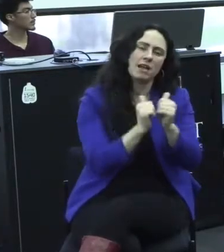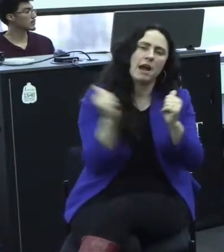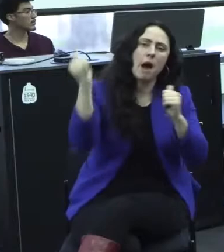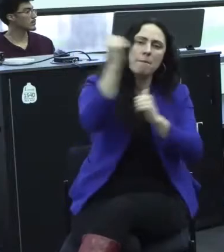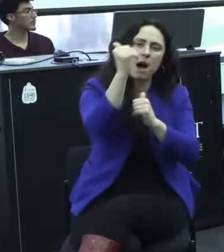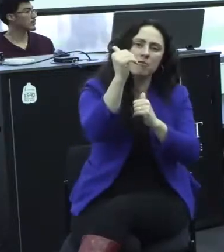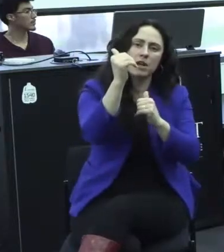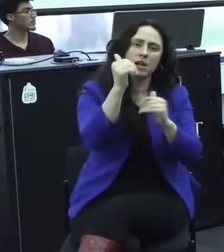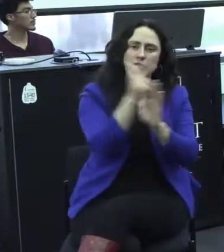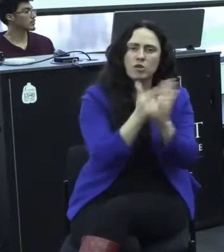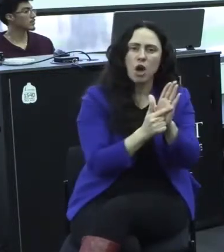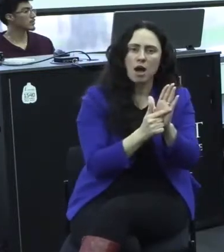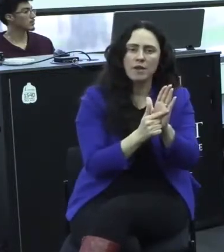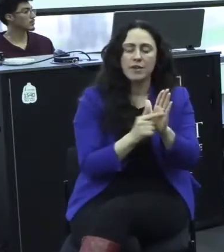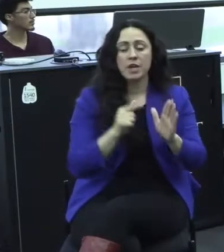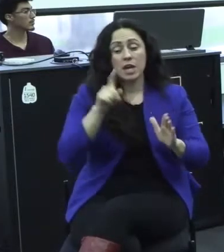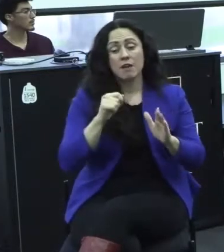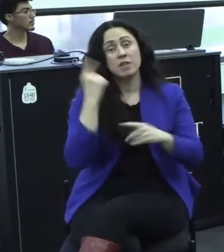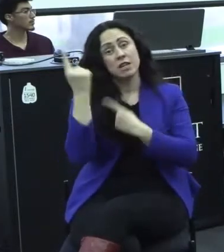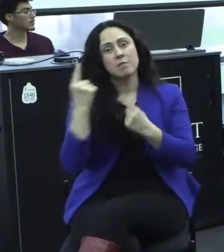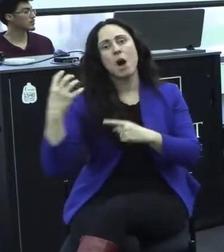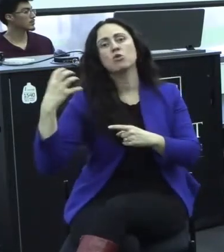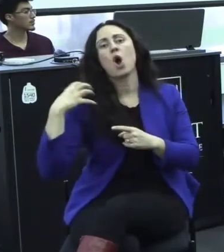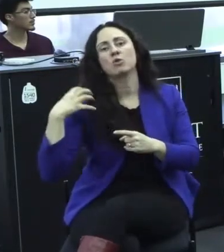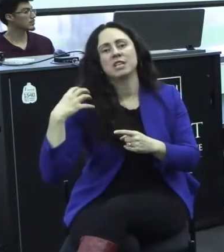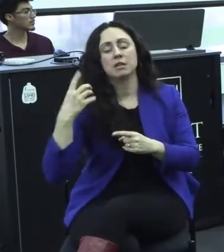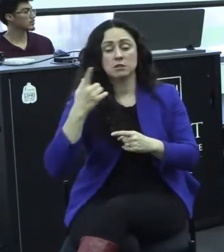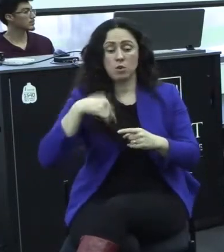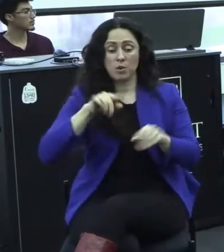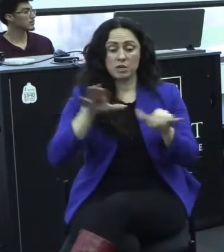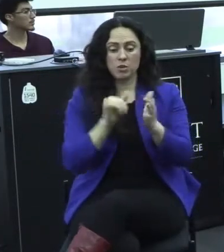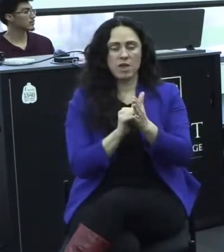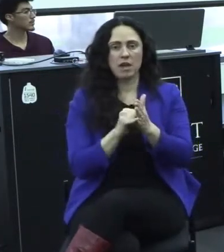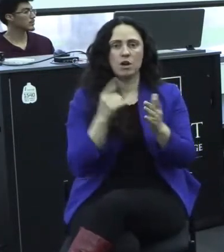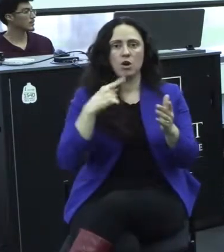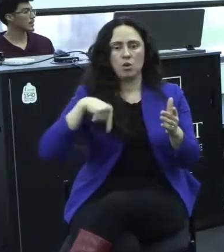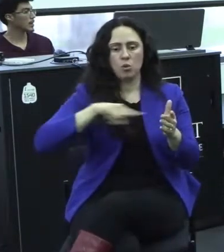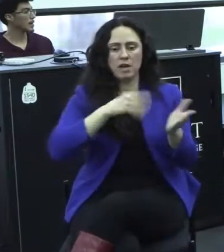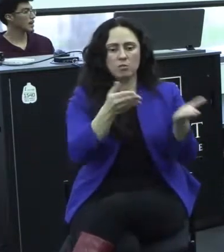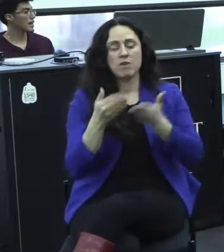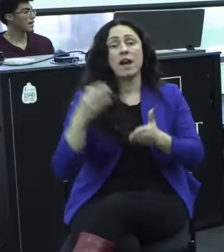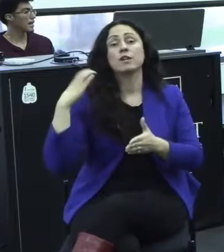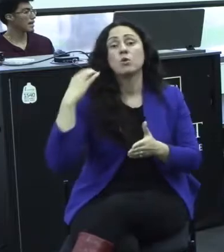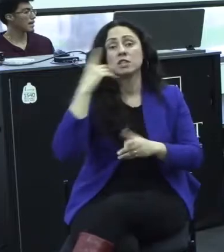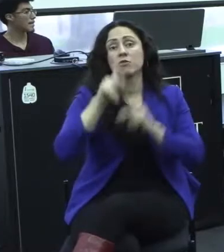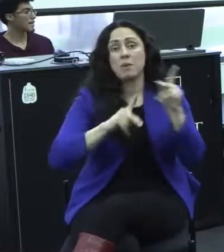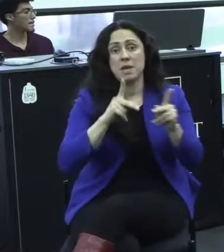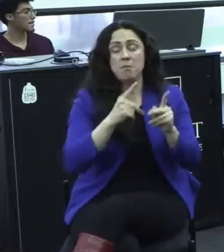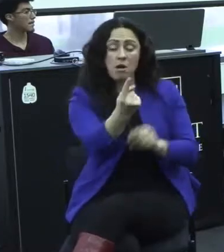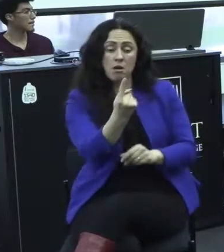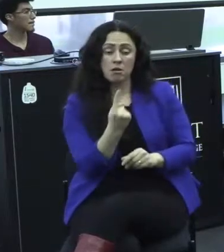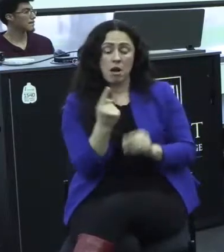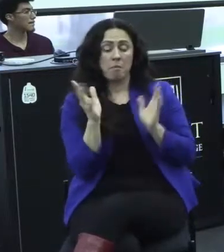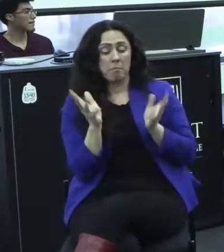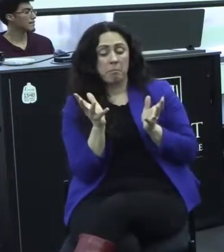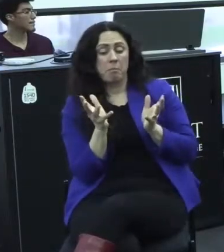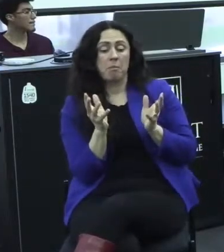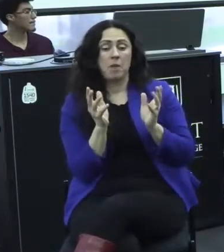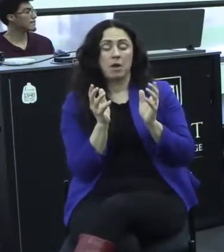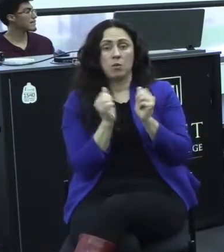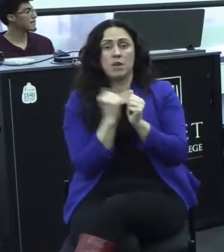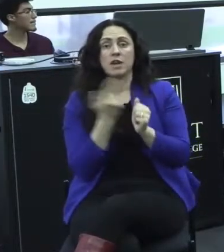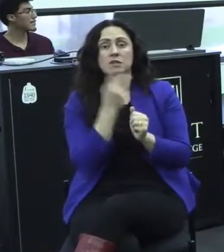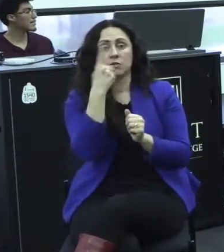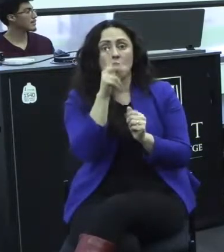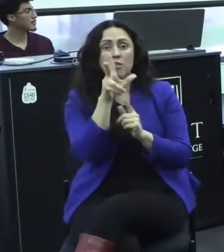think about coaching, and our office does that. We provide week-to-week coaching for individuals, so they can come and meet with us for 30 minutes at a